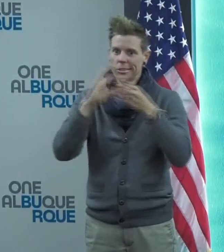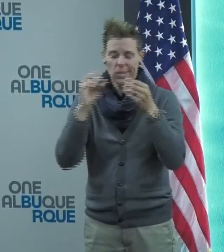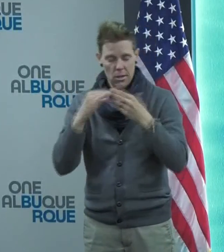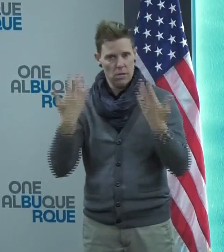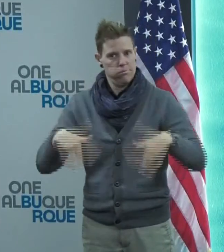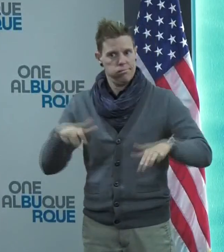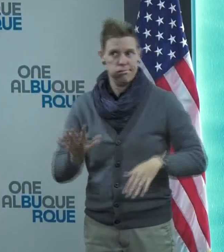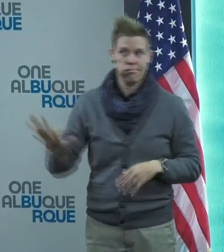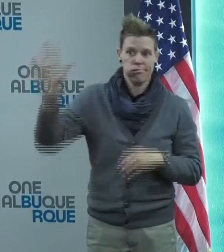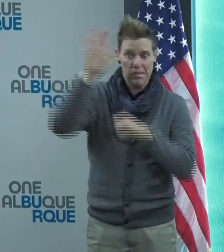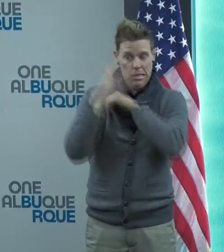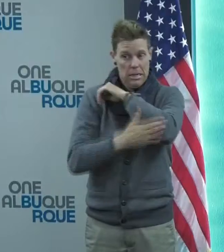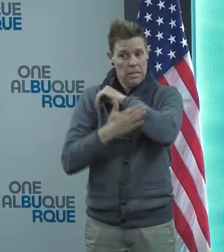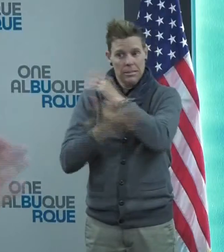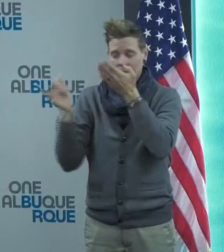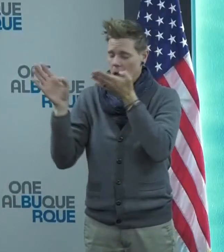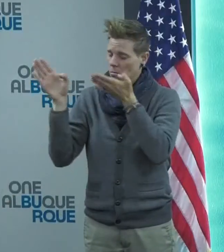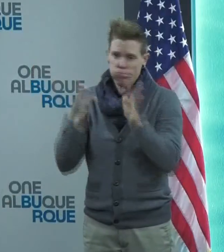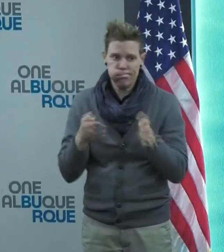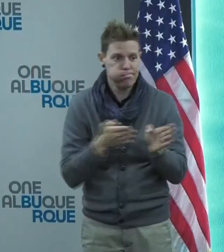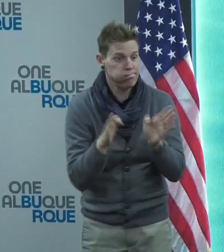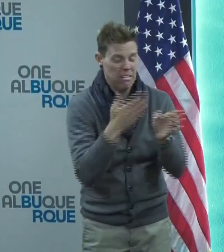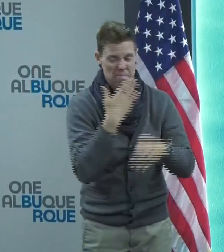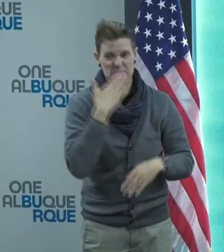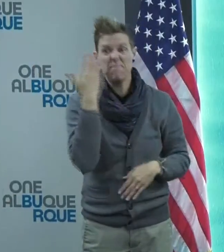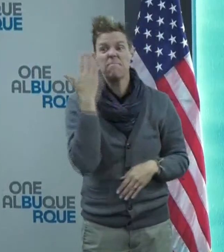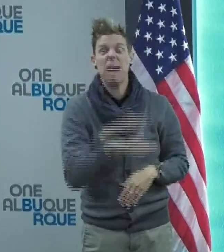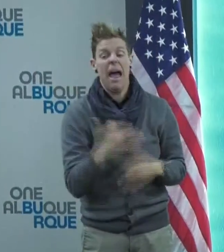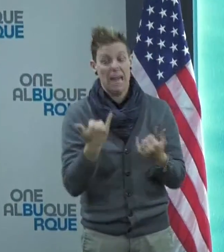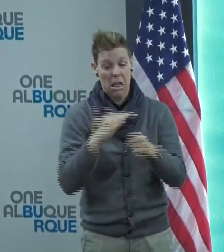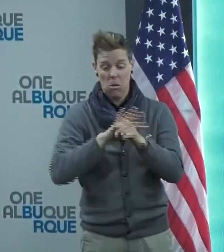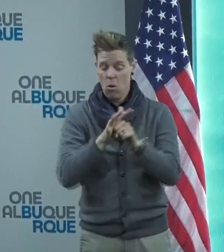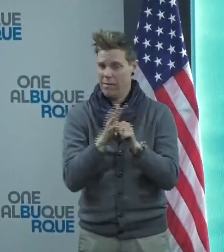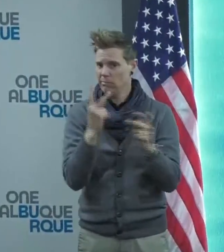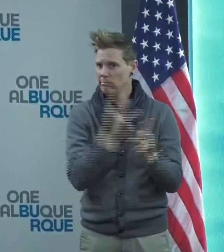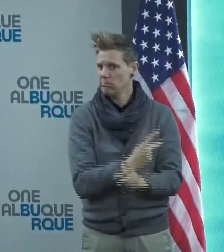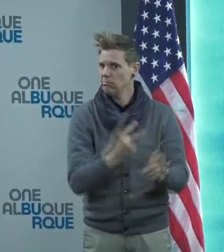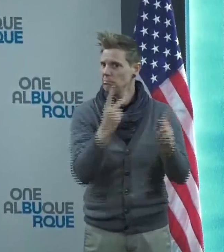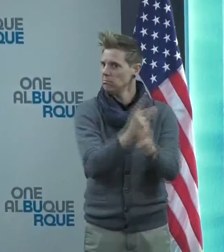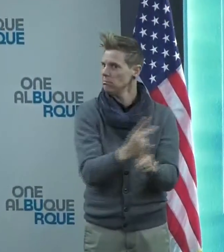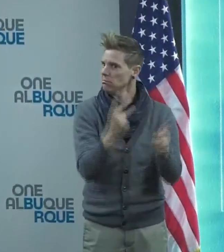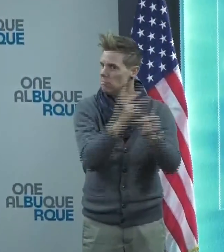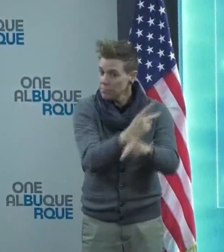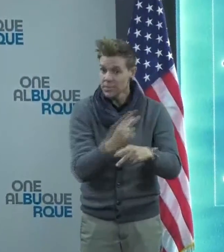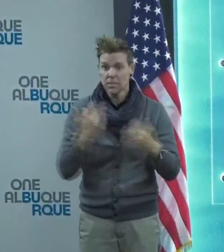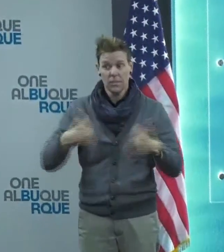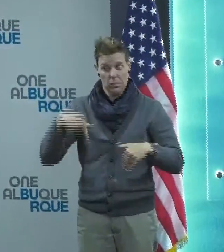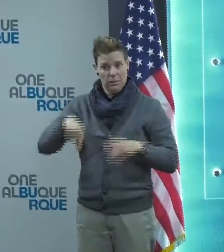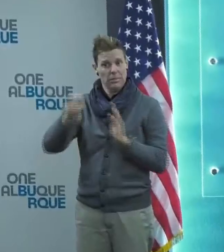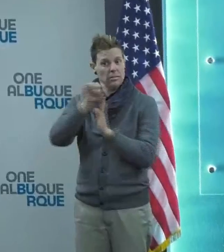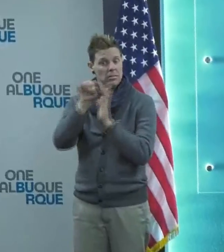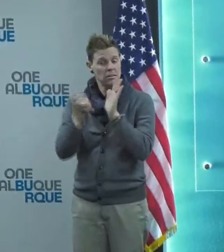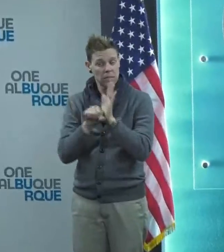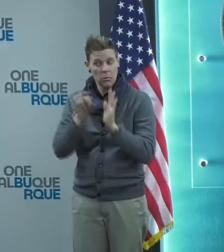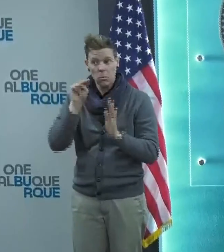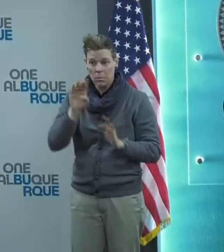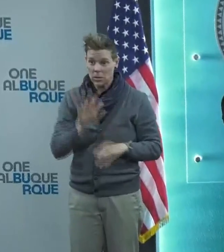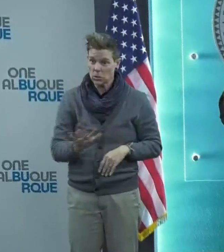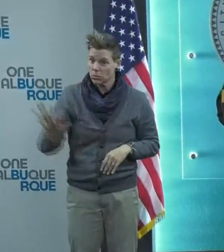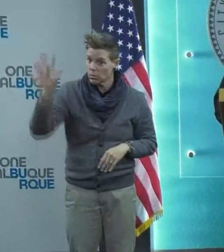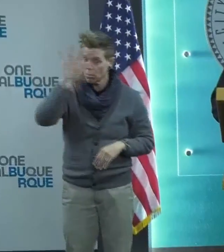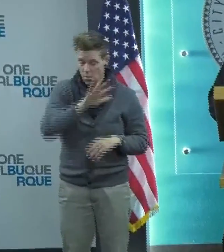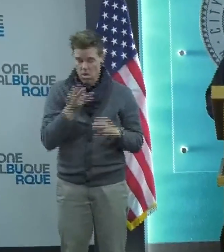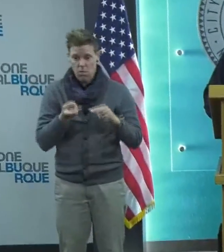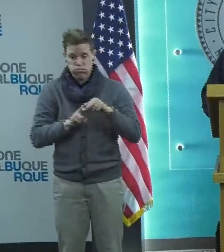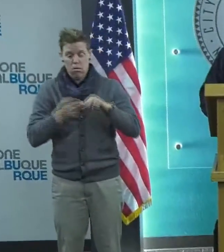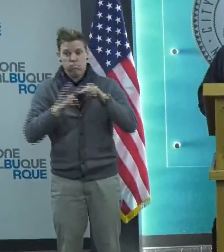the increase in COVID cases everywhere. We know that the state of New Mexico is doing poorly, and we are no different here locally, Bernalillo County and